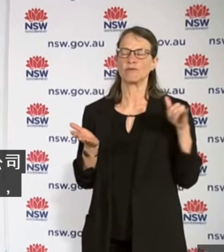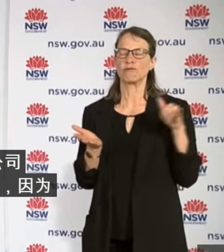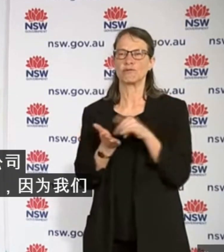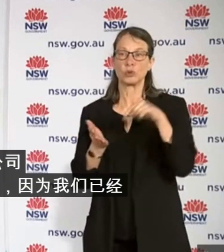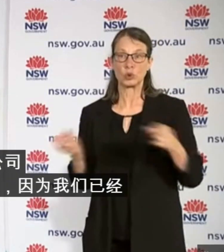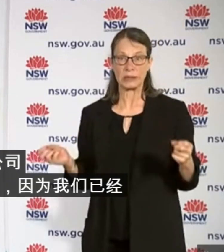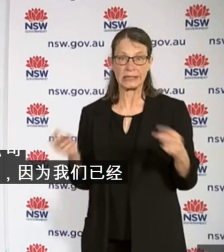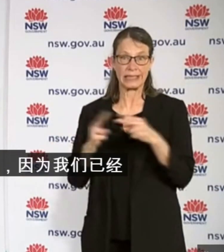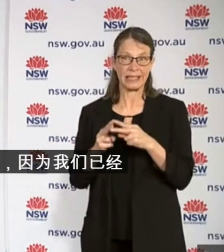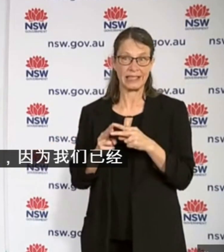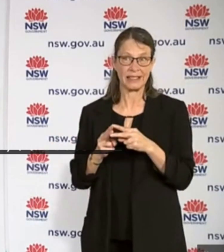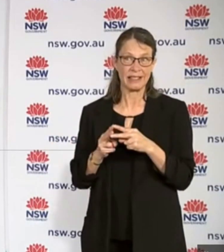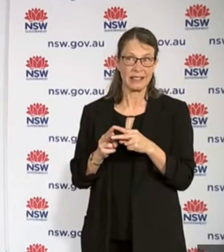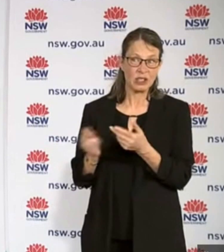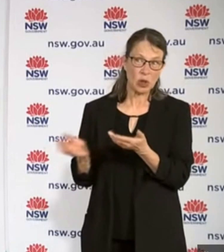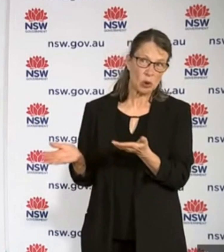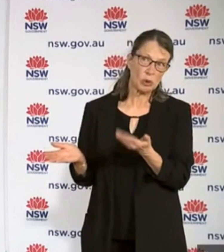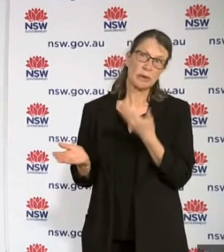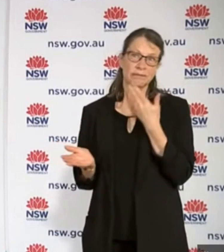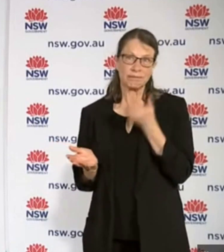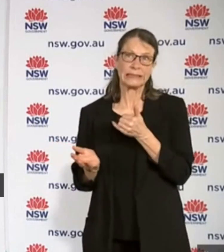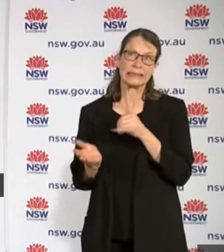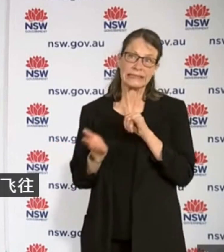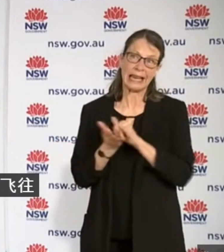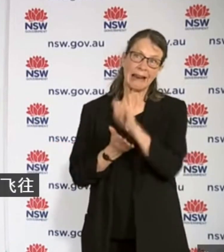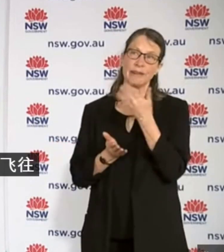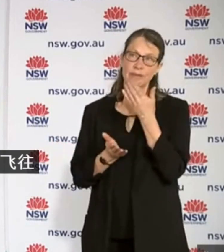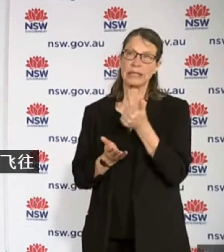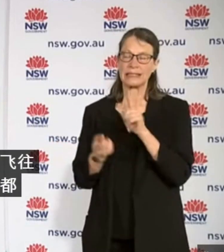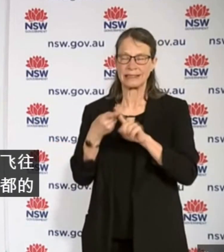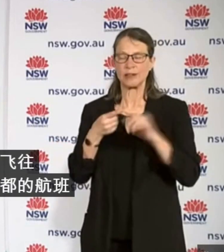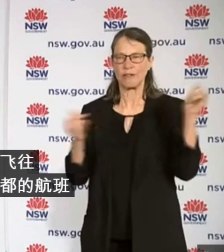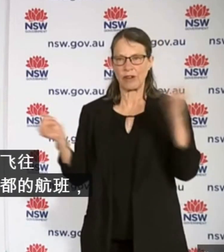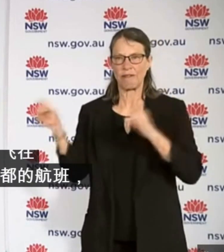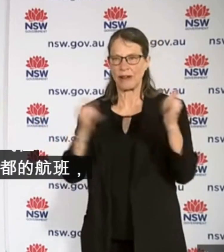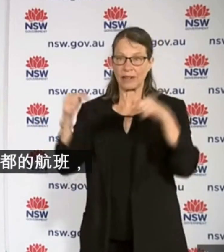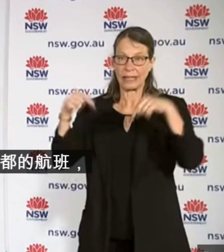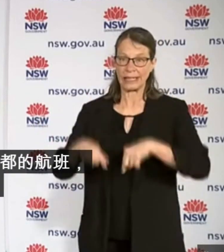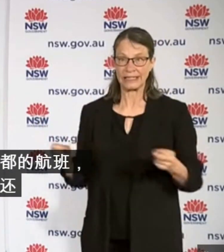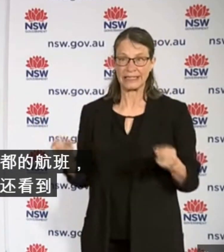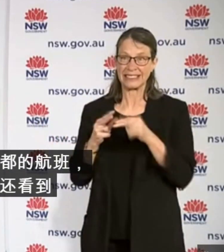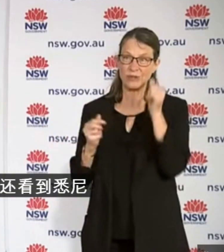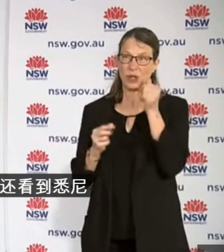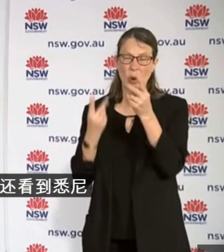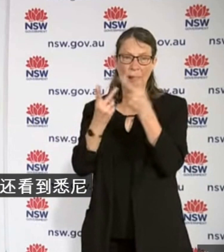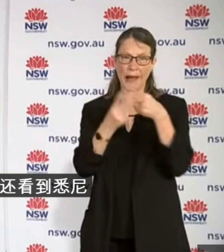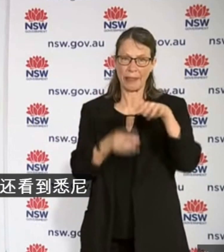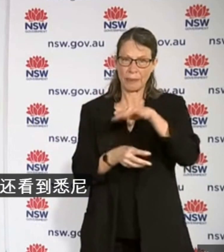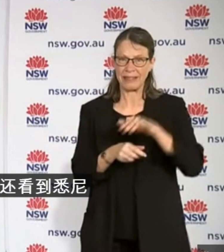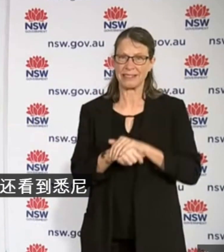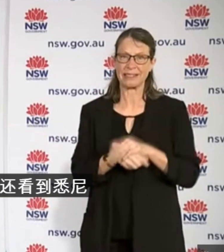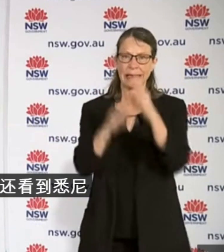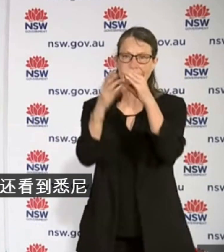to Sydney, because we've seen many airlines cancel flights to all other capitals in Australia except for Sydney, and even with Sydney we've seen a massive